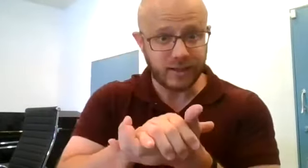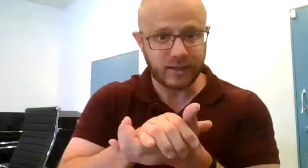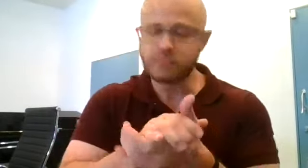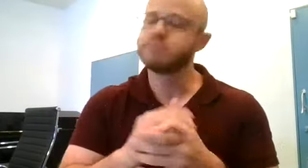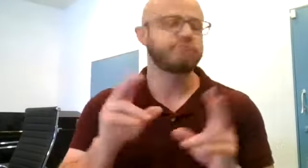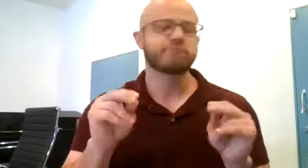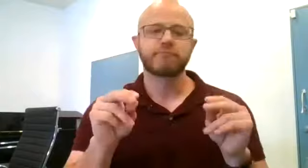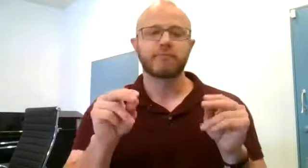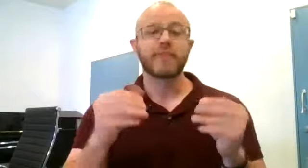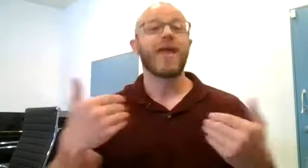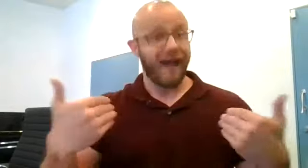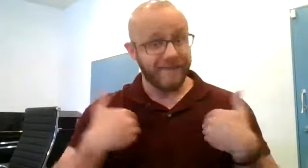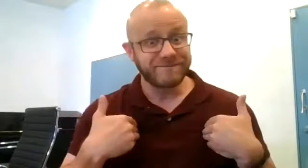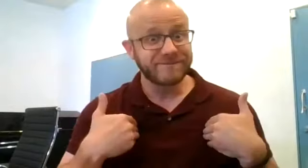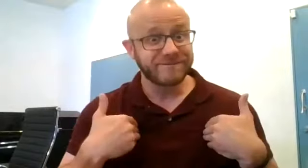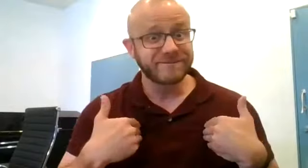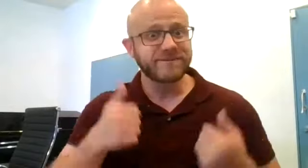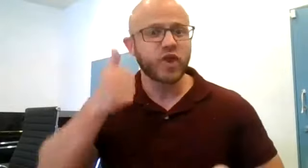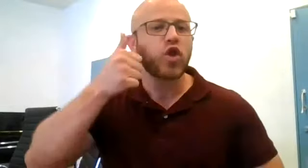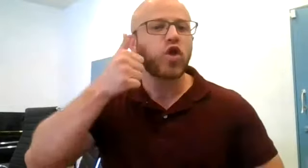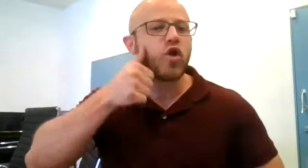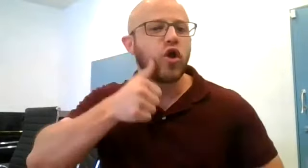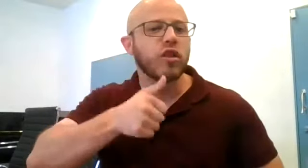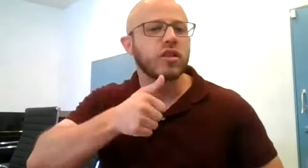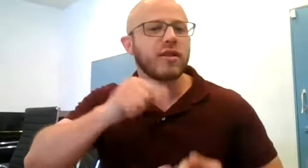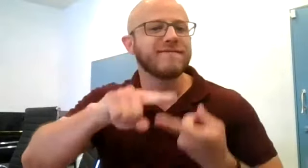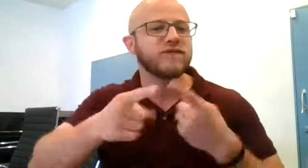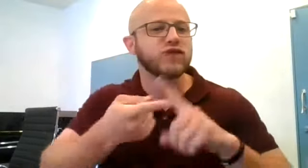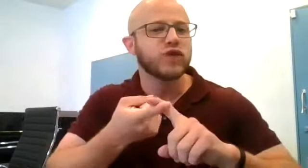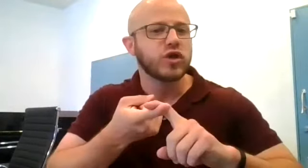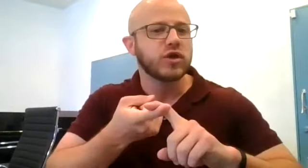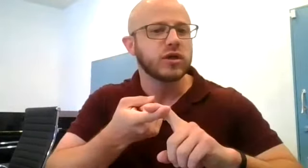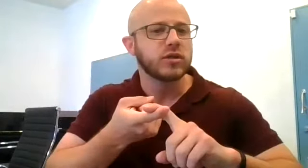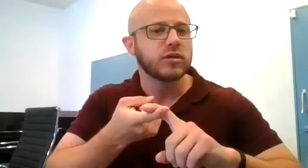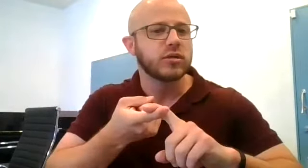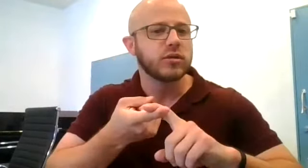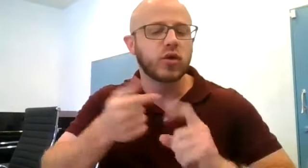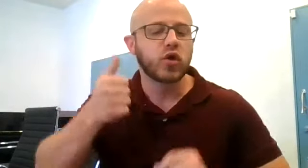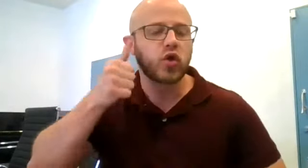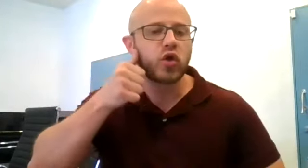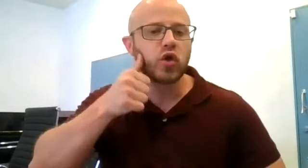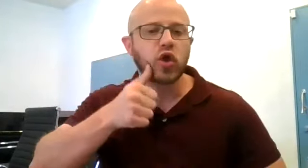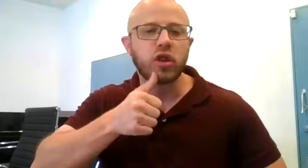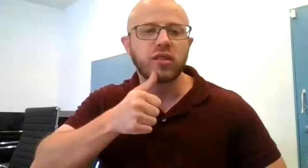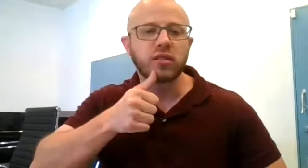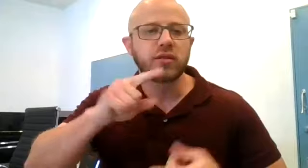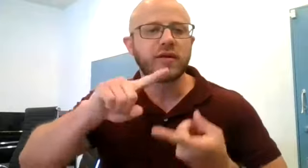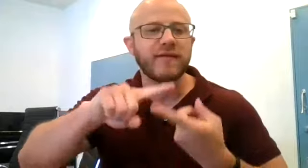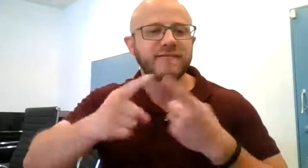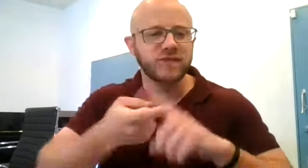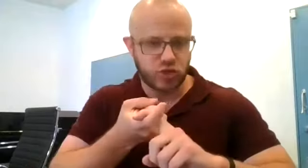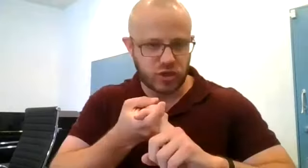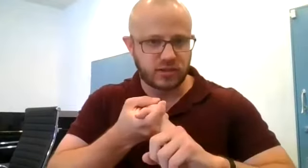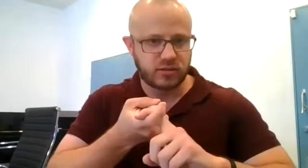Are you married? No. I have a girlfriend. So this is girl and